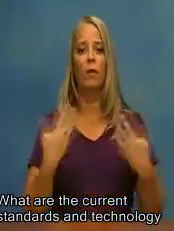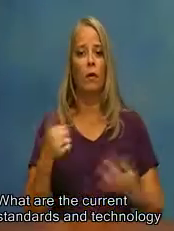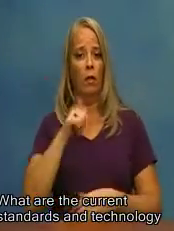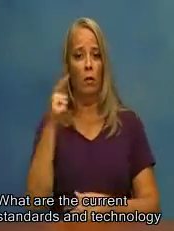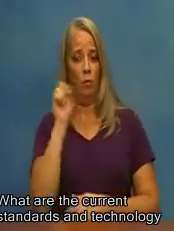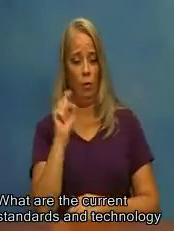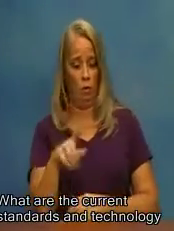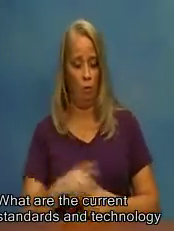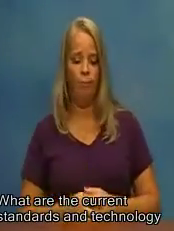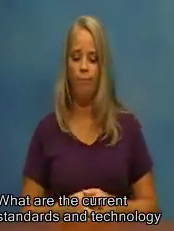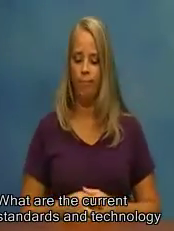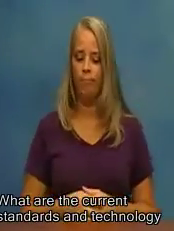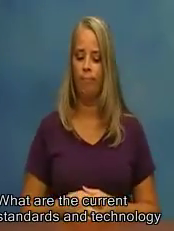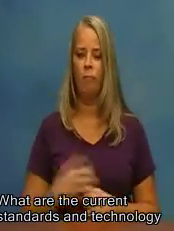What are the current standards and technology...